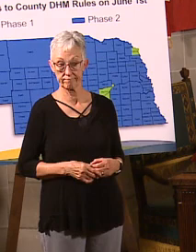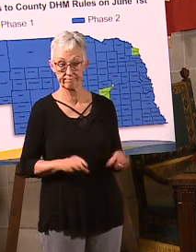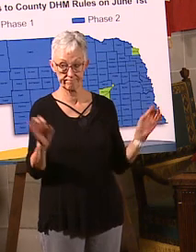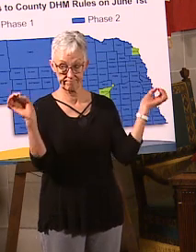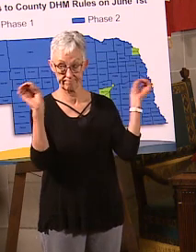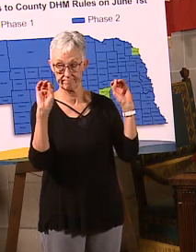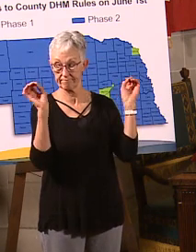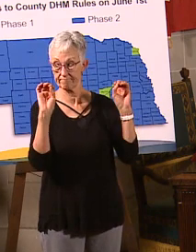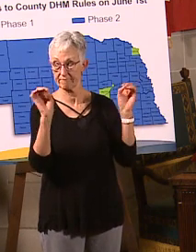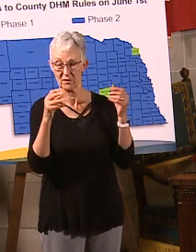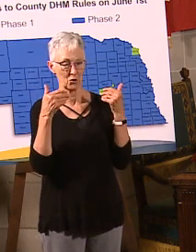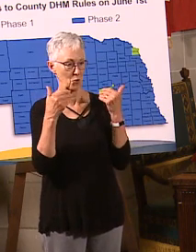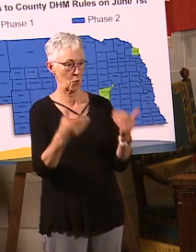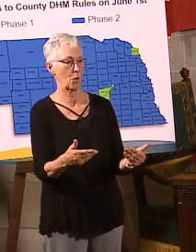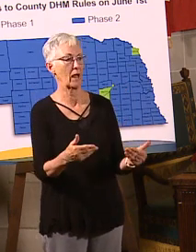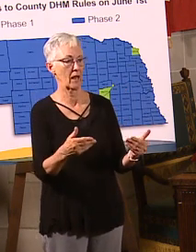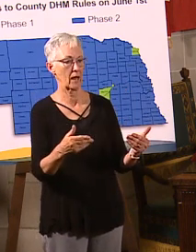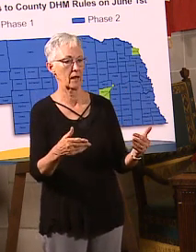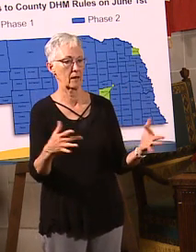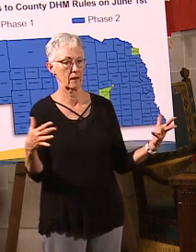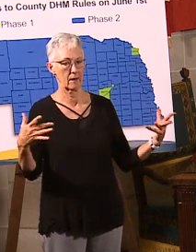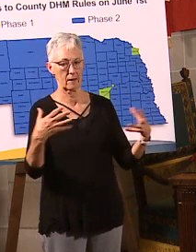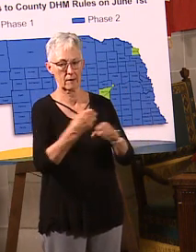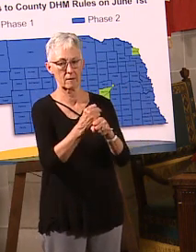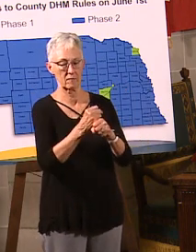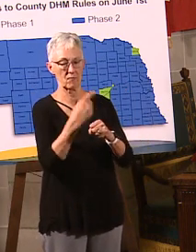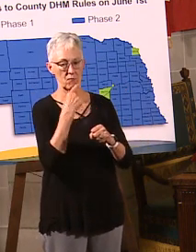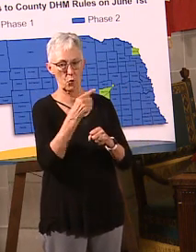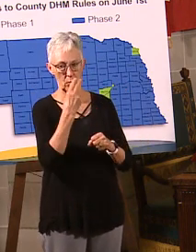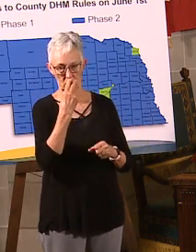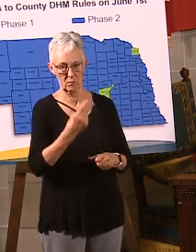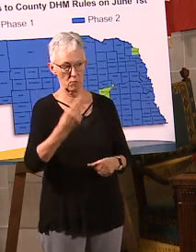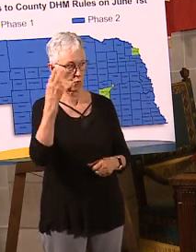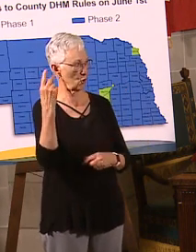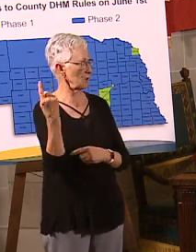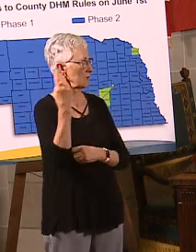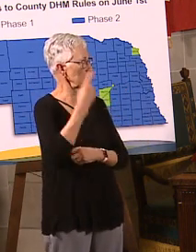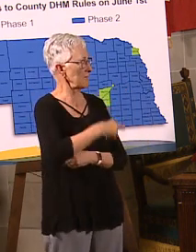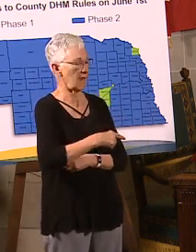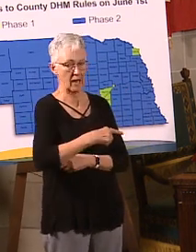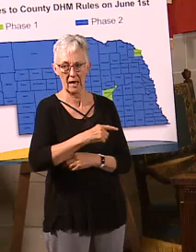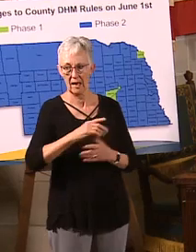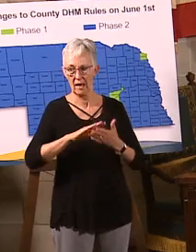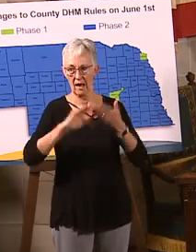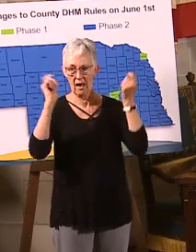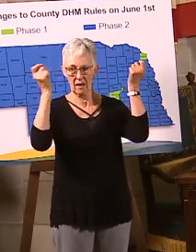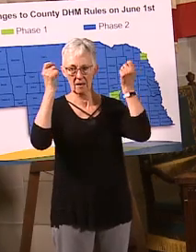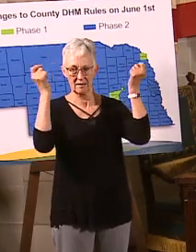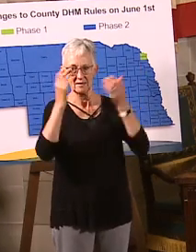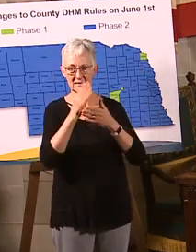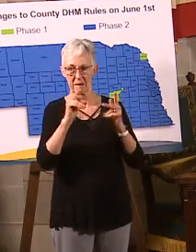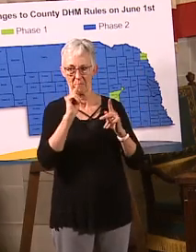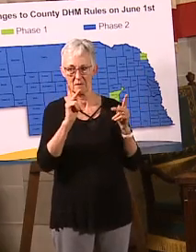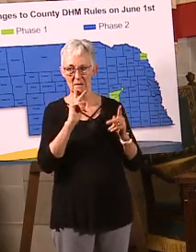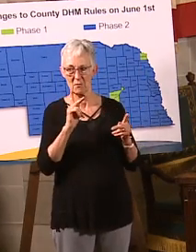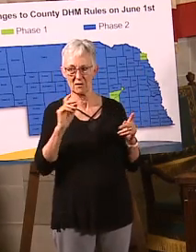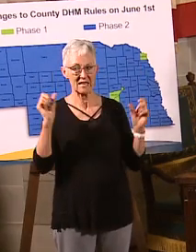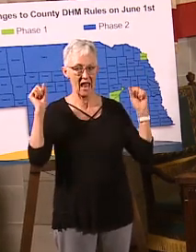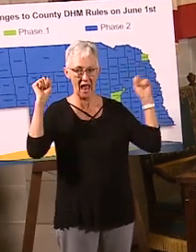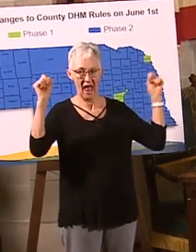question, we're going to go ahead and wrap it up for the Memorial Day holiday. I know I see some visible people like, yay, back there.